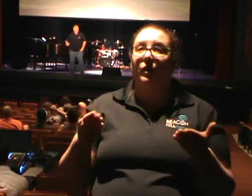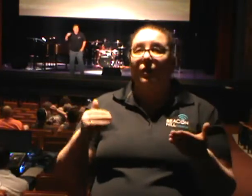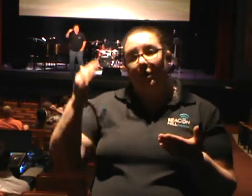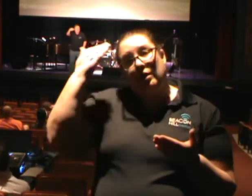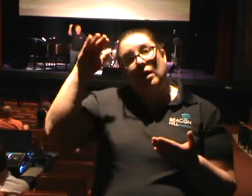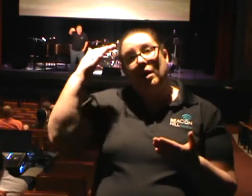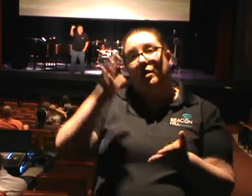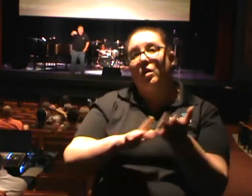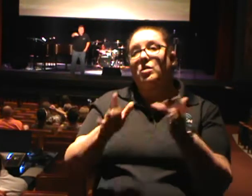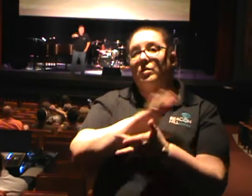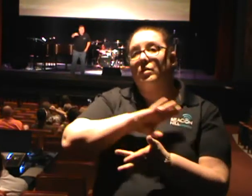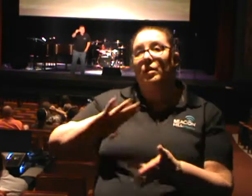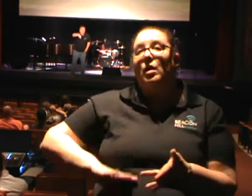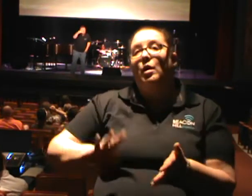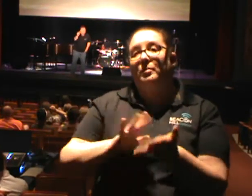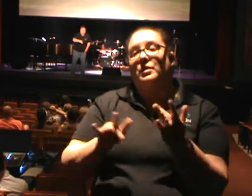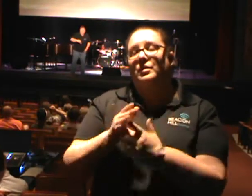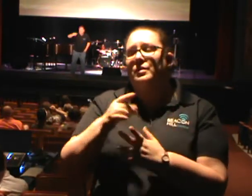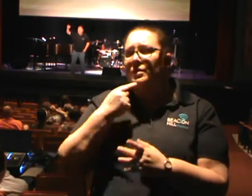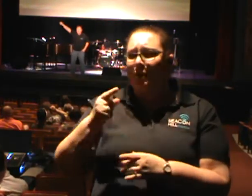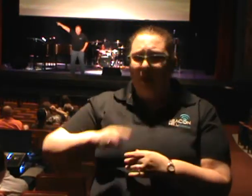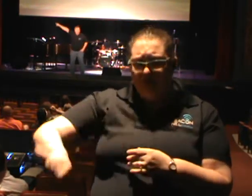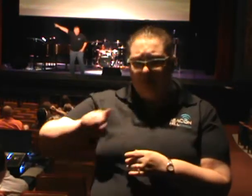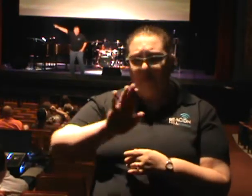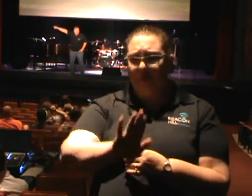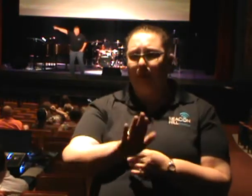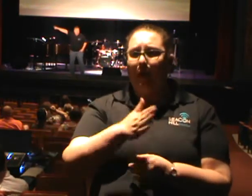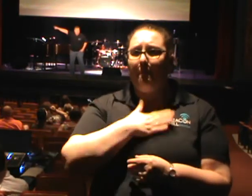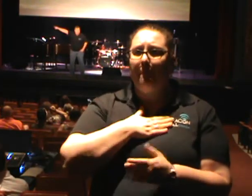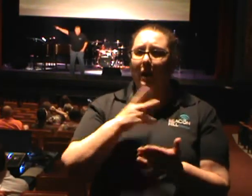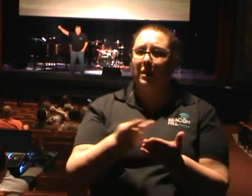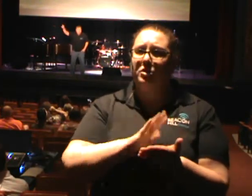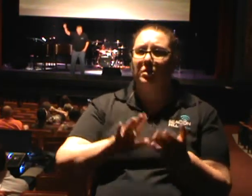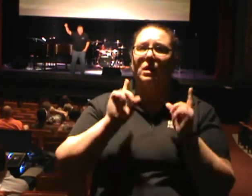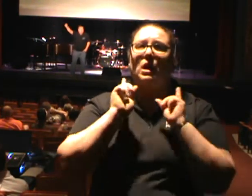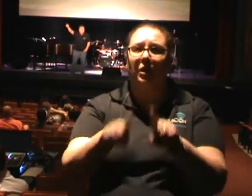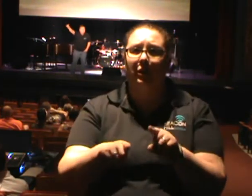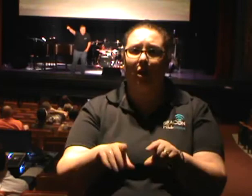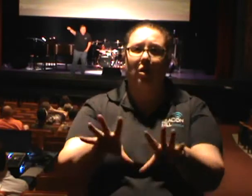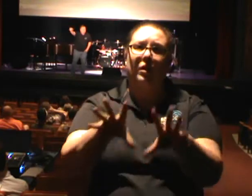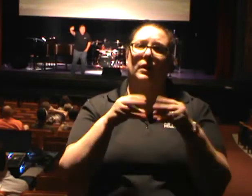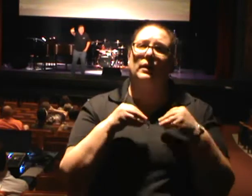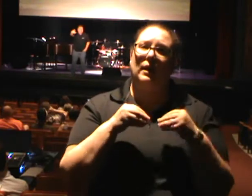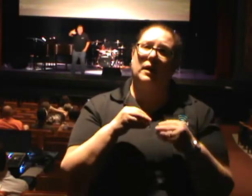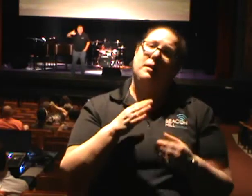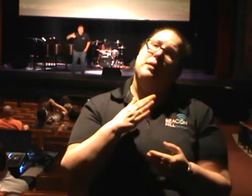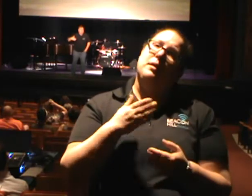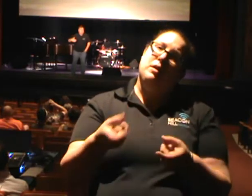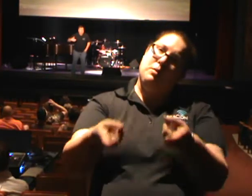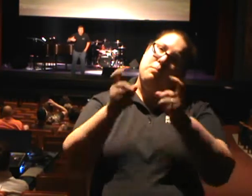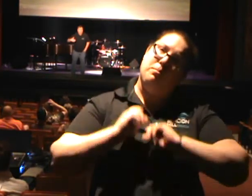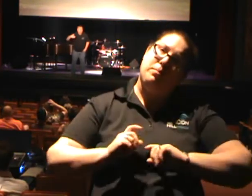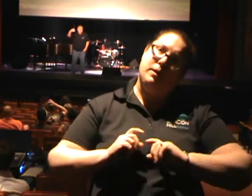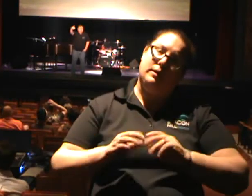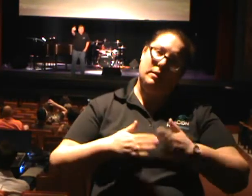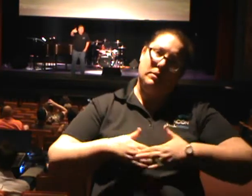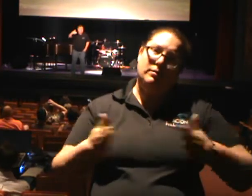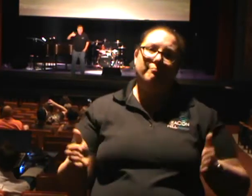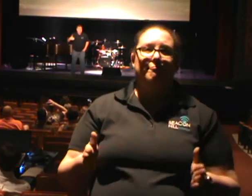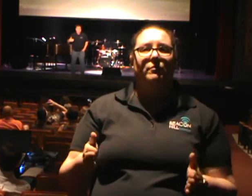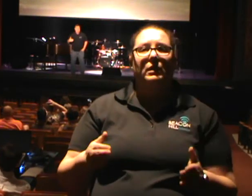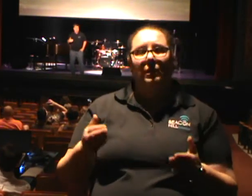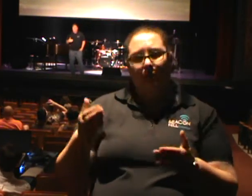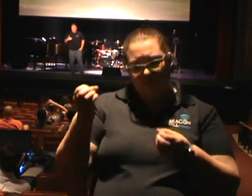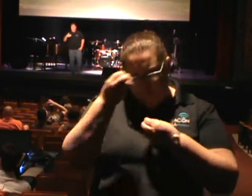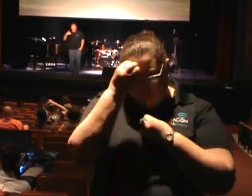he is saying, they are my sheep. And he's telling the church, go out there and get them. Because they are my sheep. Bring them into the sheepfold. Tell